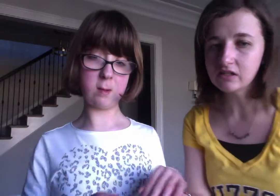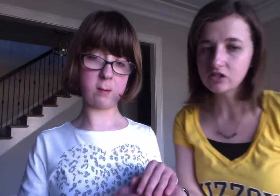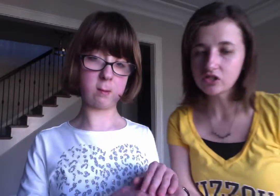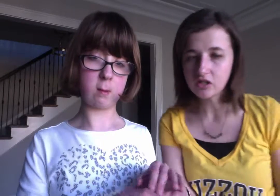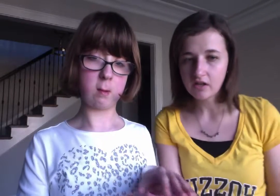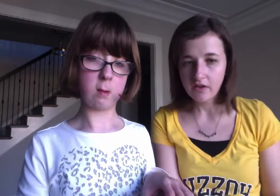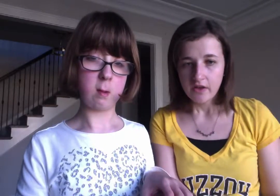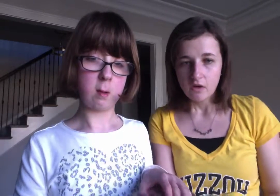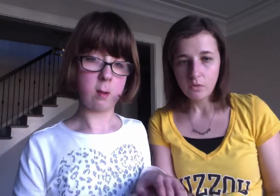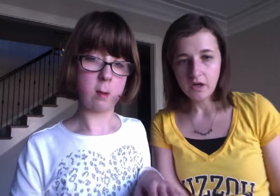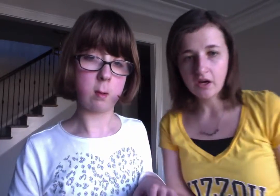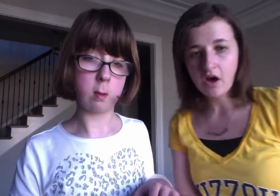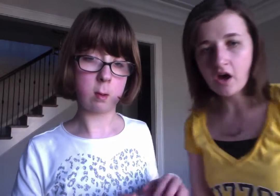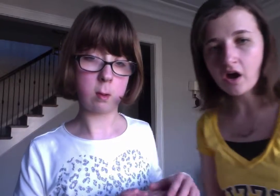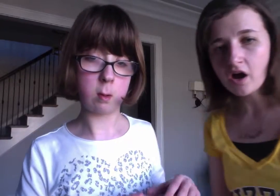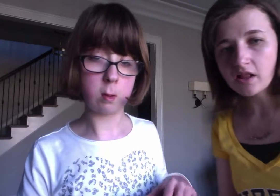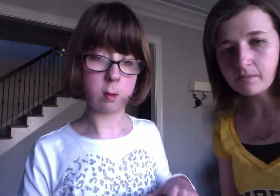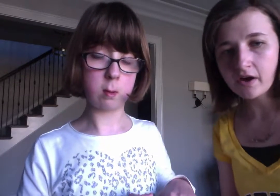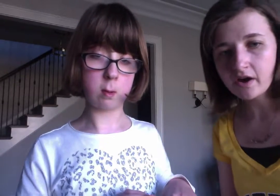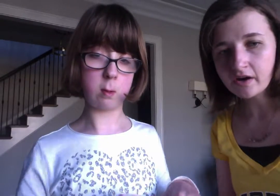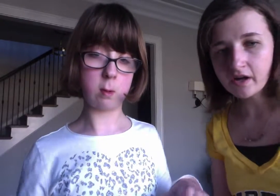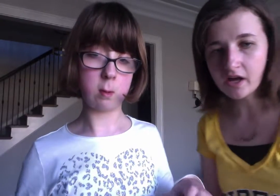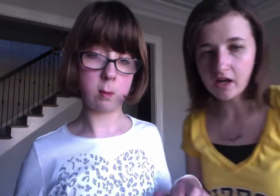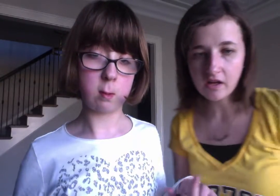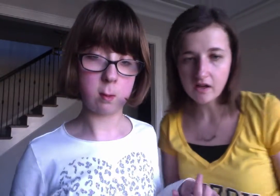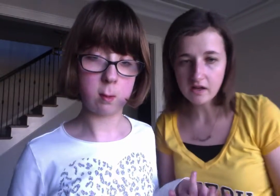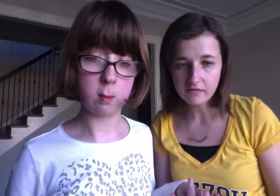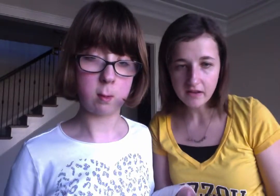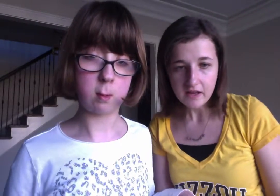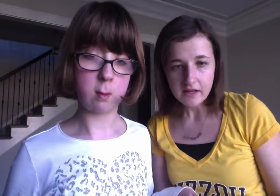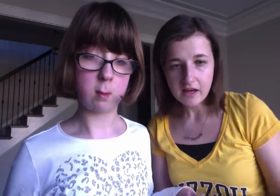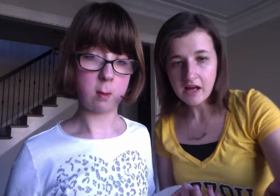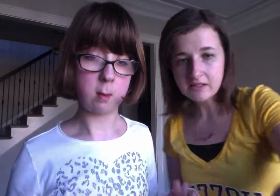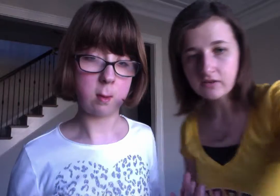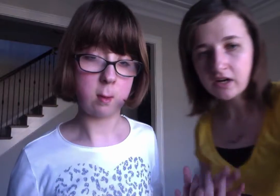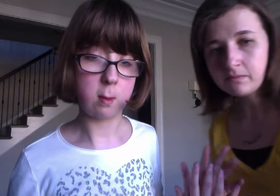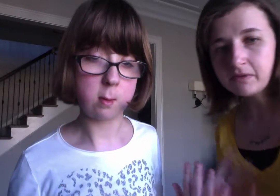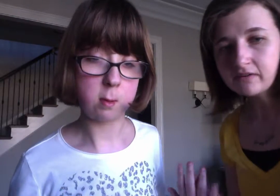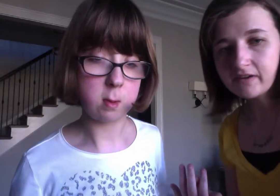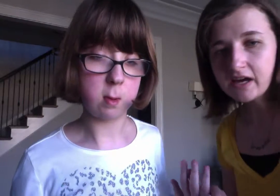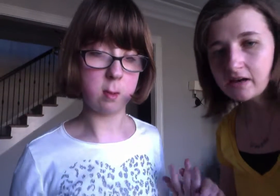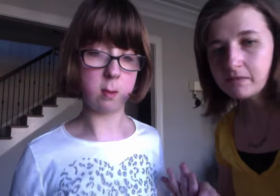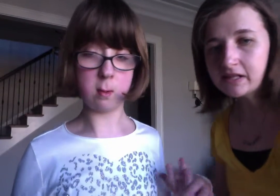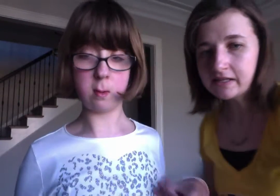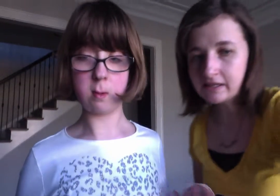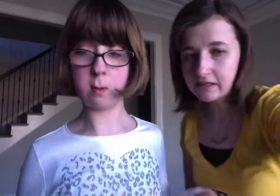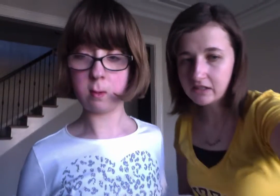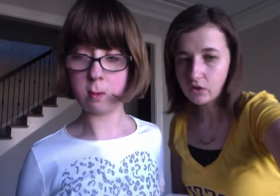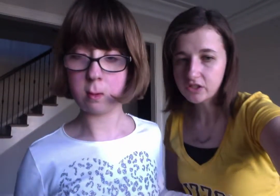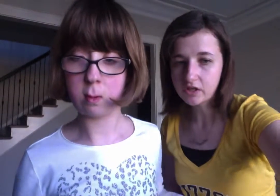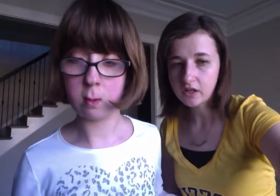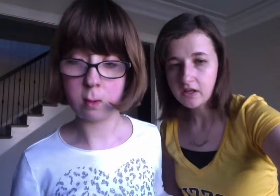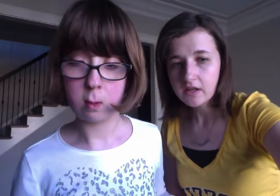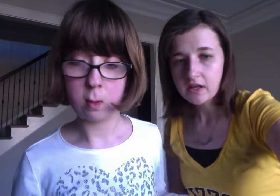change. We are all a part of God's great big family. Your turn. And